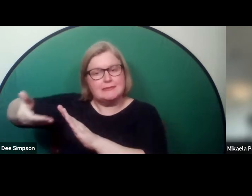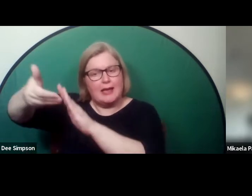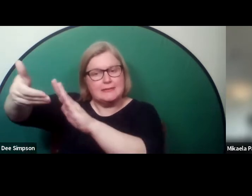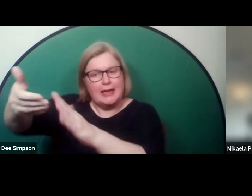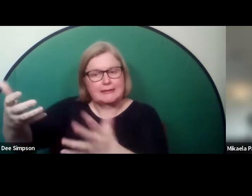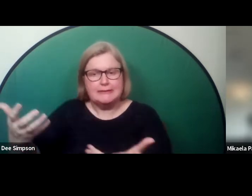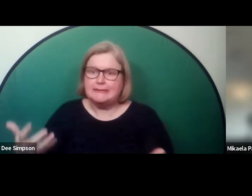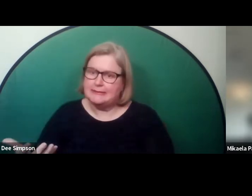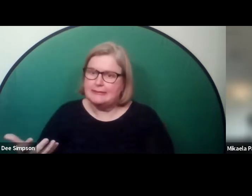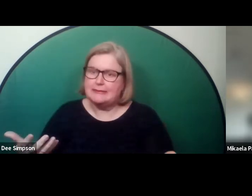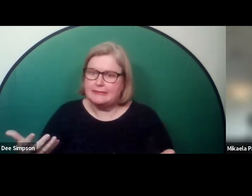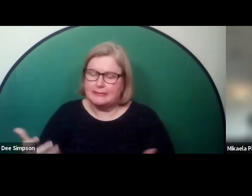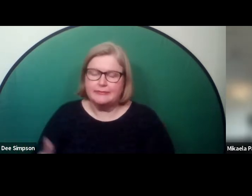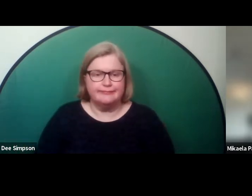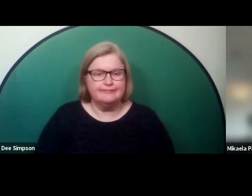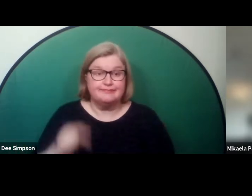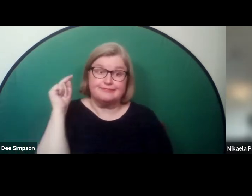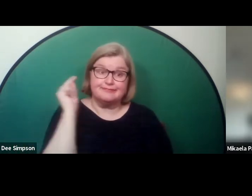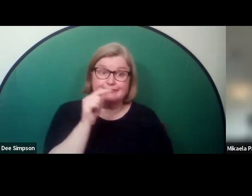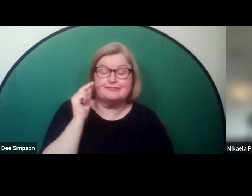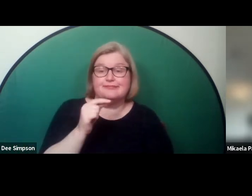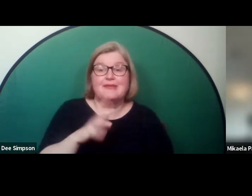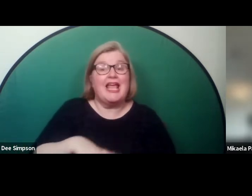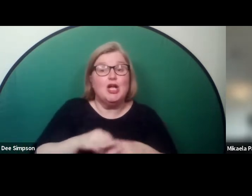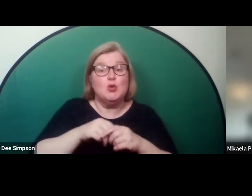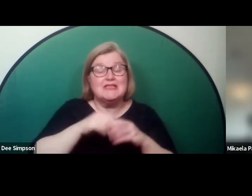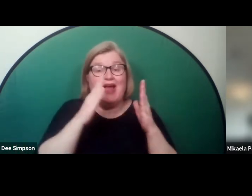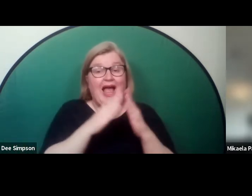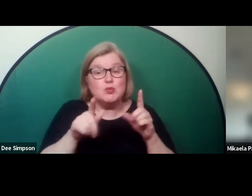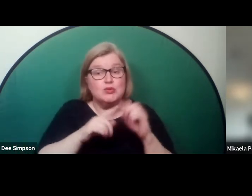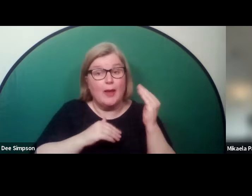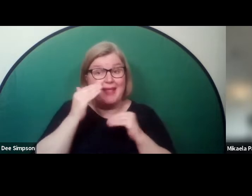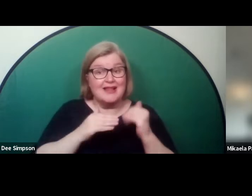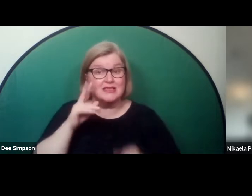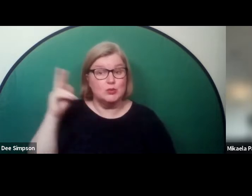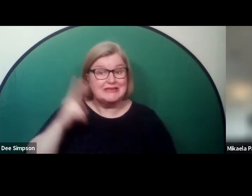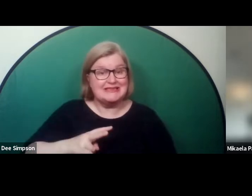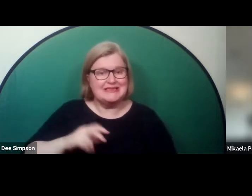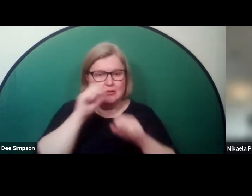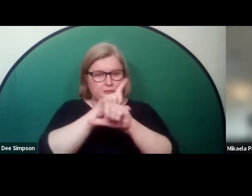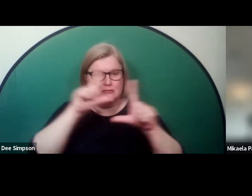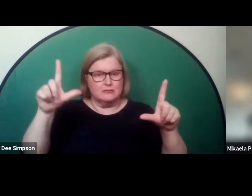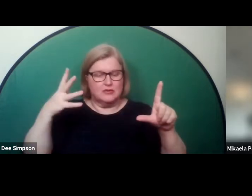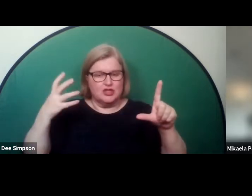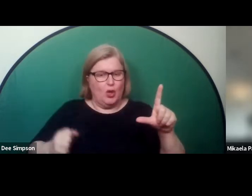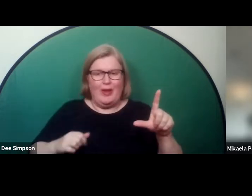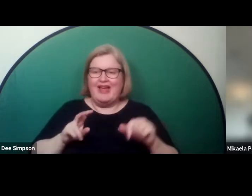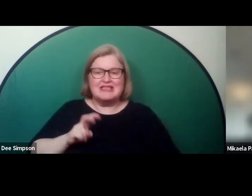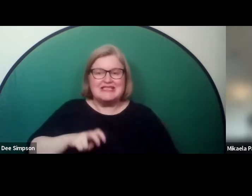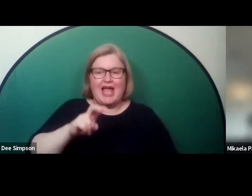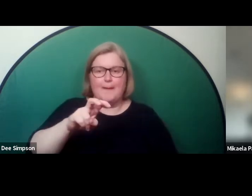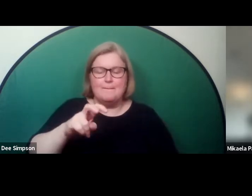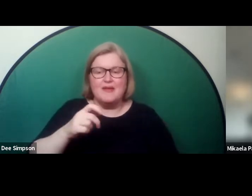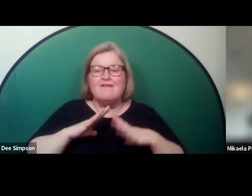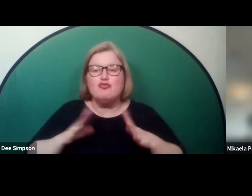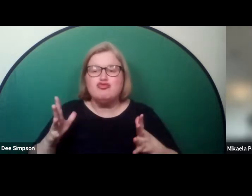The next example is about inclusive housing and buildings. All the buildings in these images don't have step-free access, some